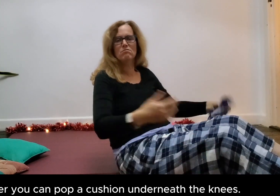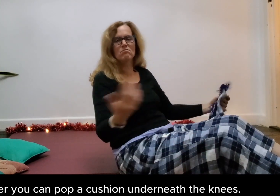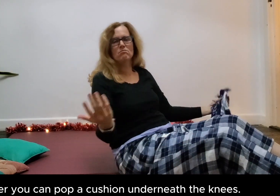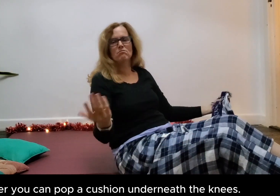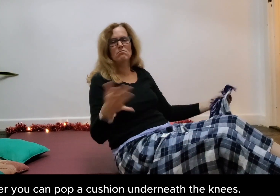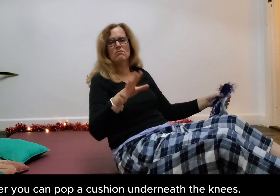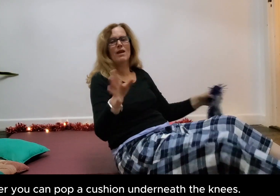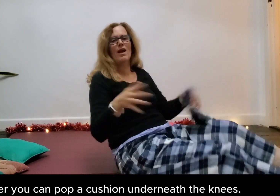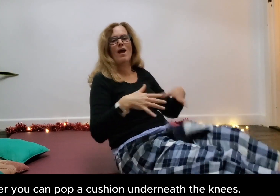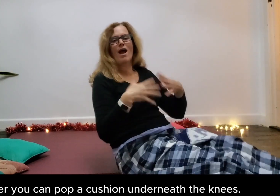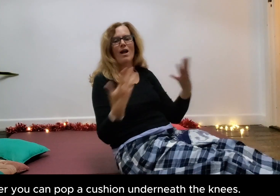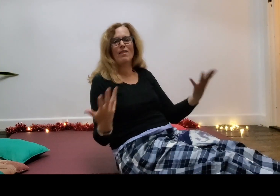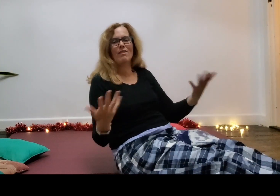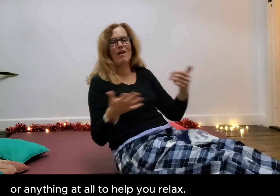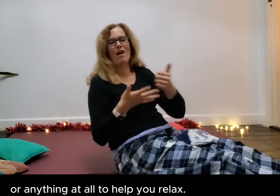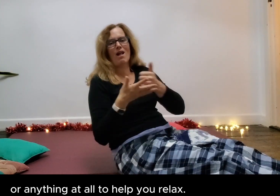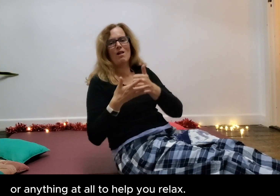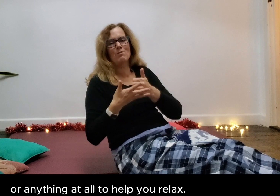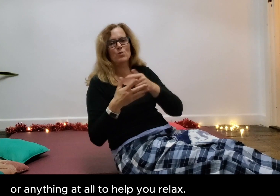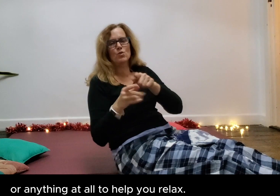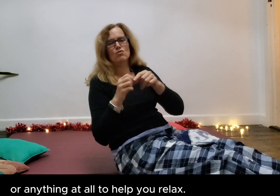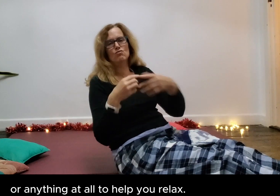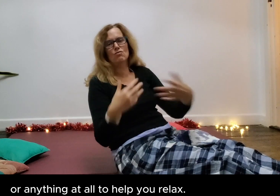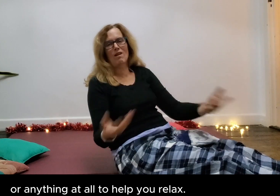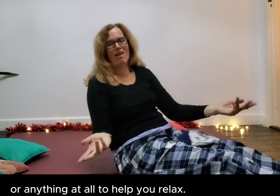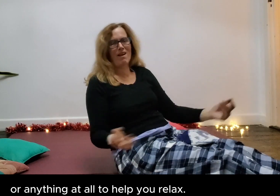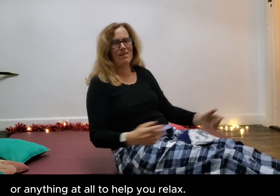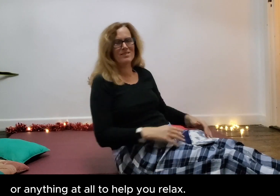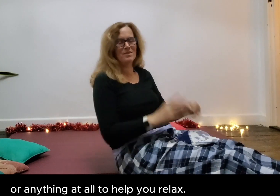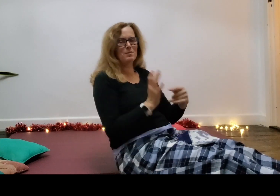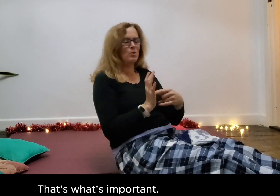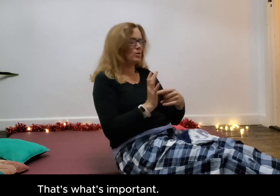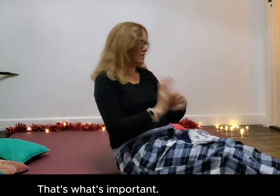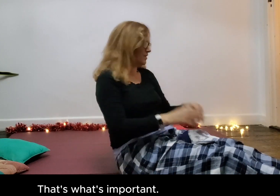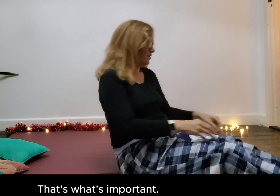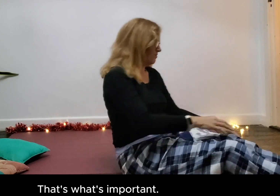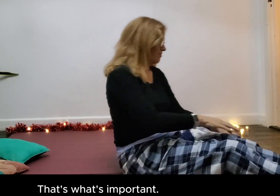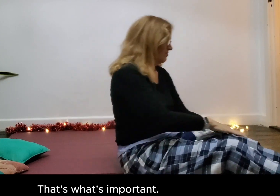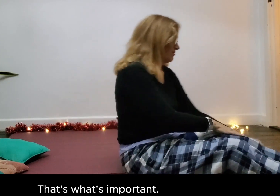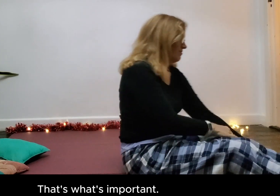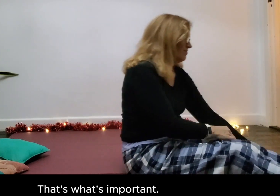underneath the knees or anything at all to help you relax. That's what's important.